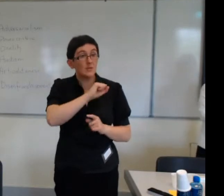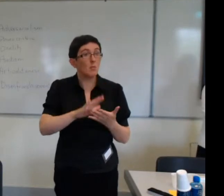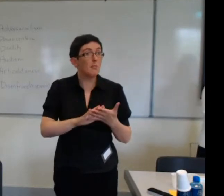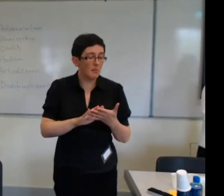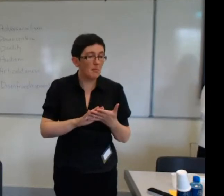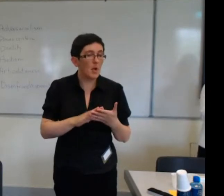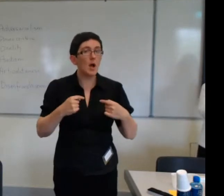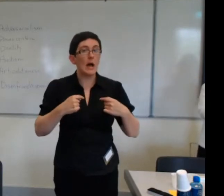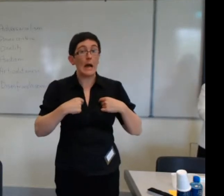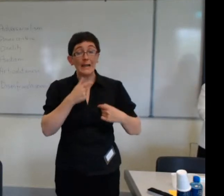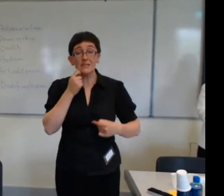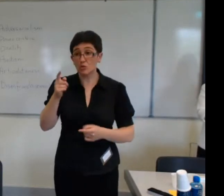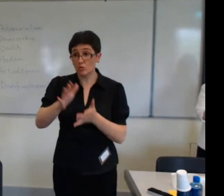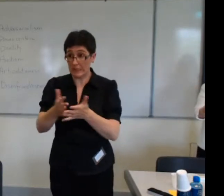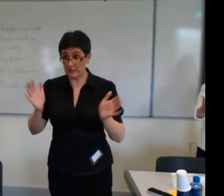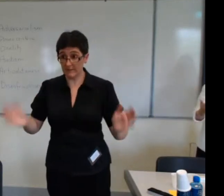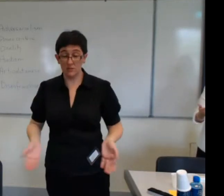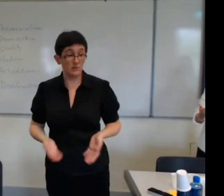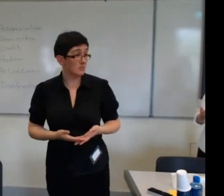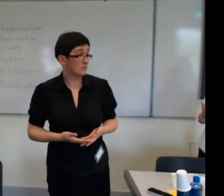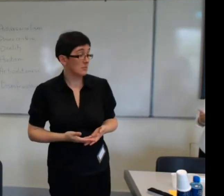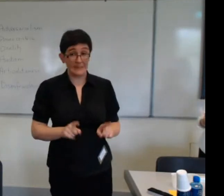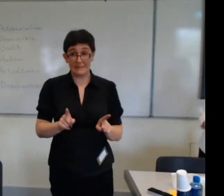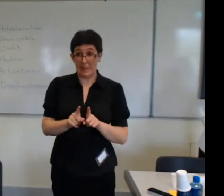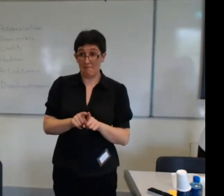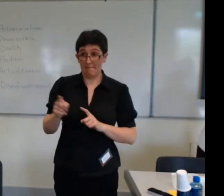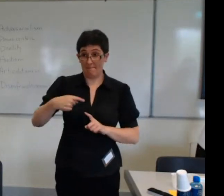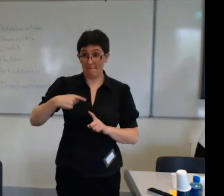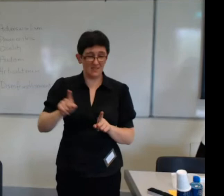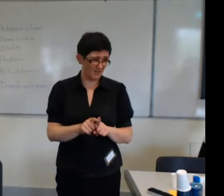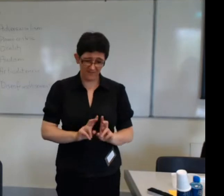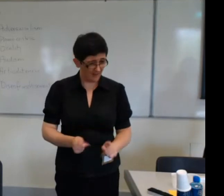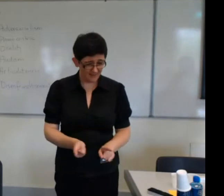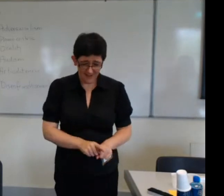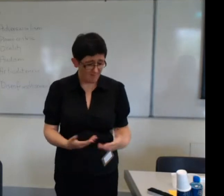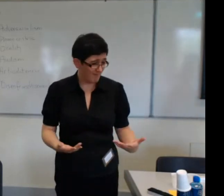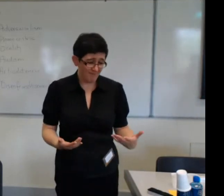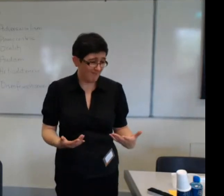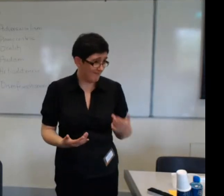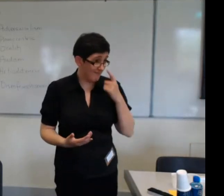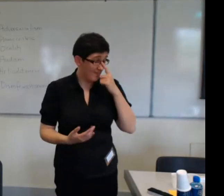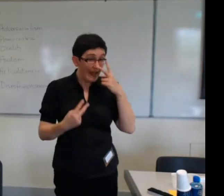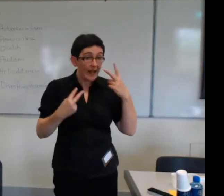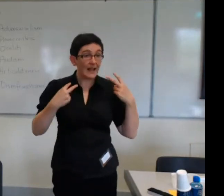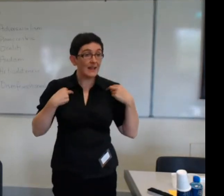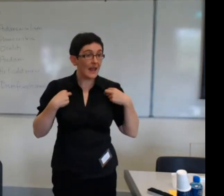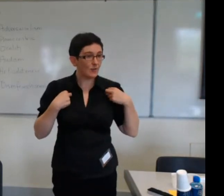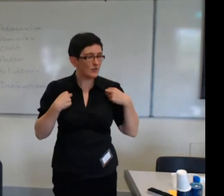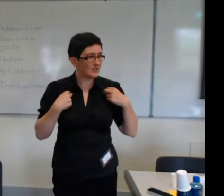I say it, you sign it, it's the same thing. It's not the same thing, because languages package information